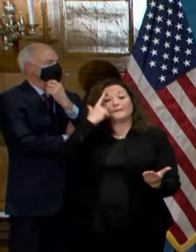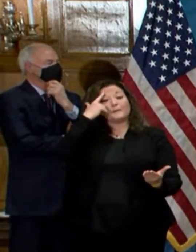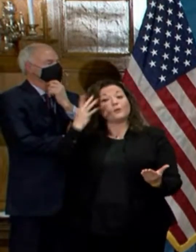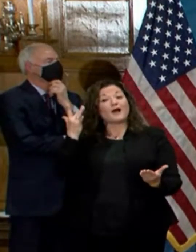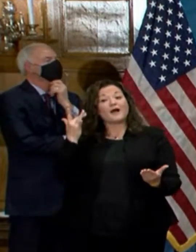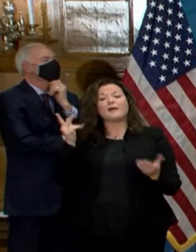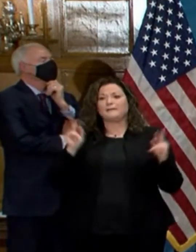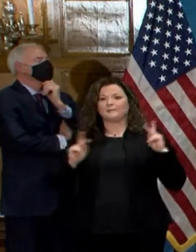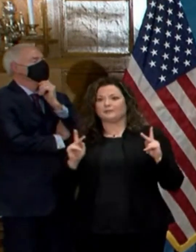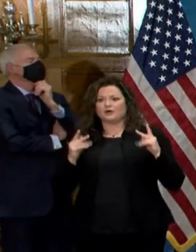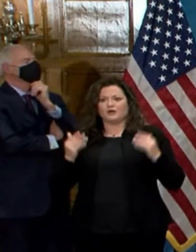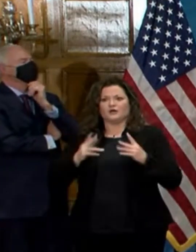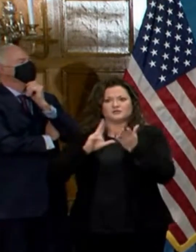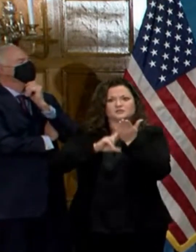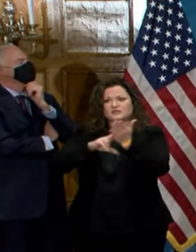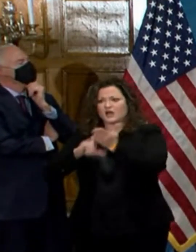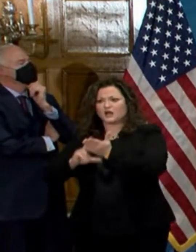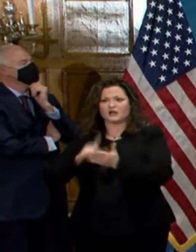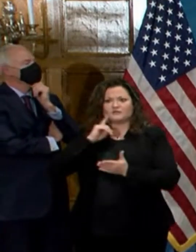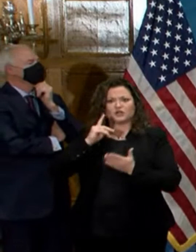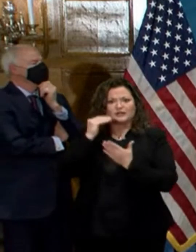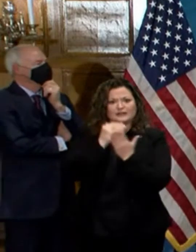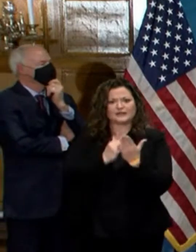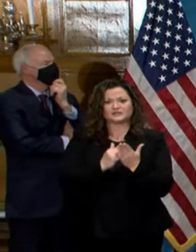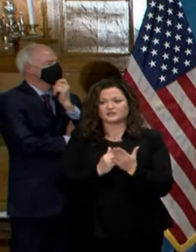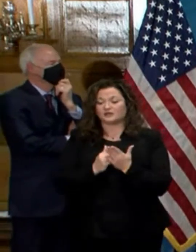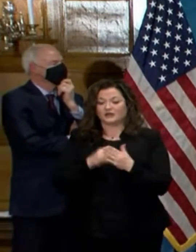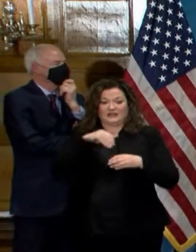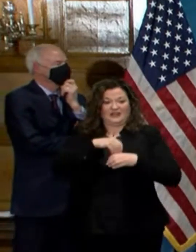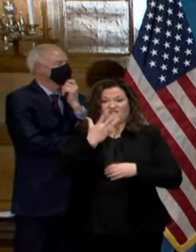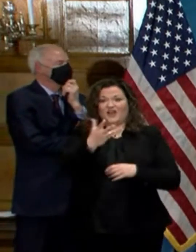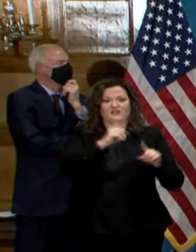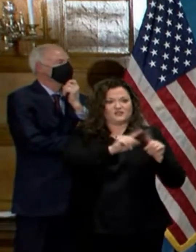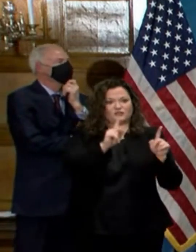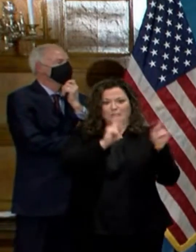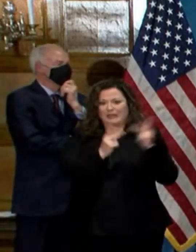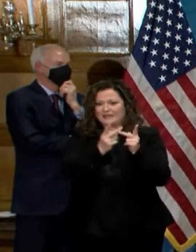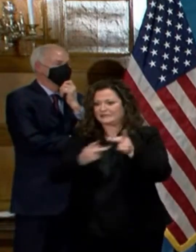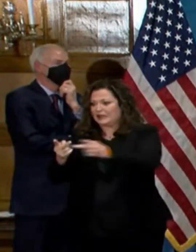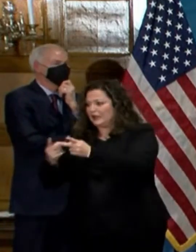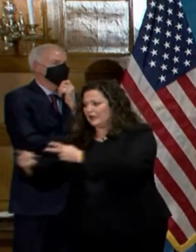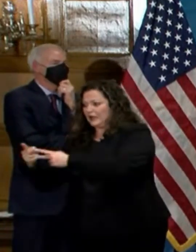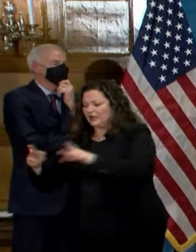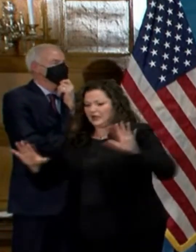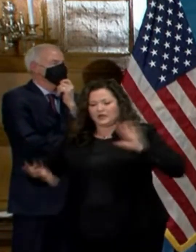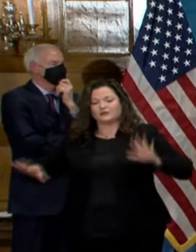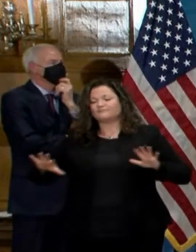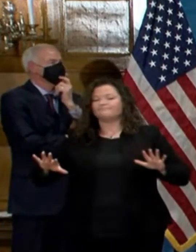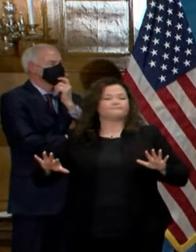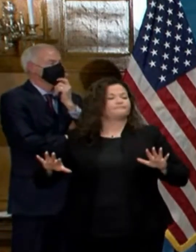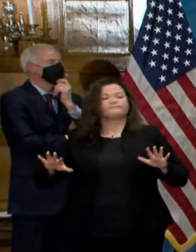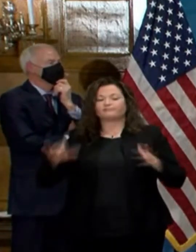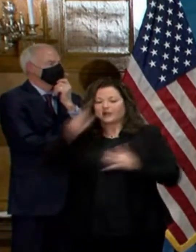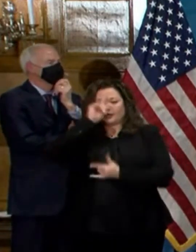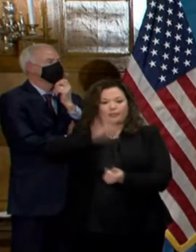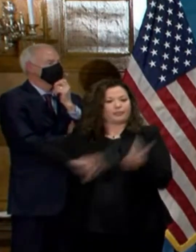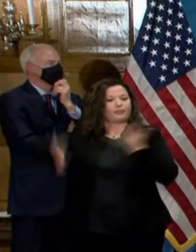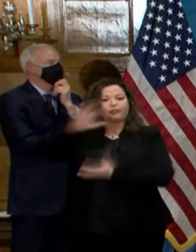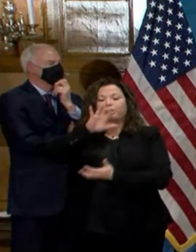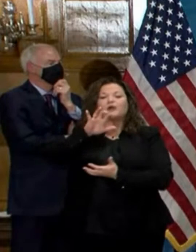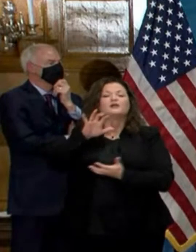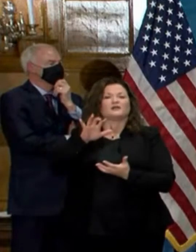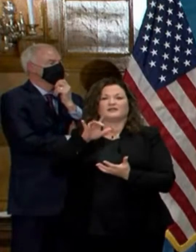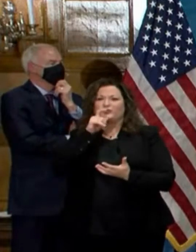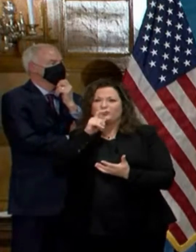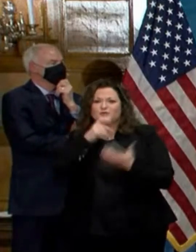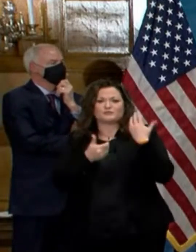start signing up for lists in 5 different locations just trying to get it, it confuses the system, so we can prioritize who's